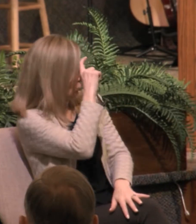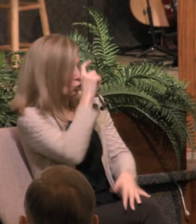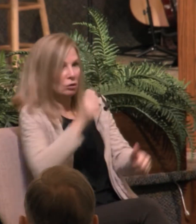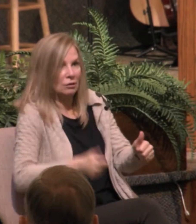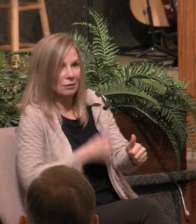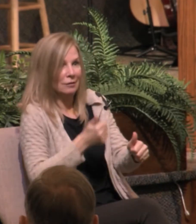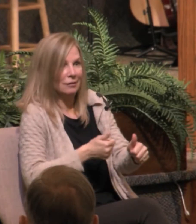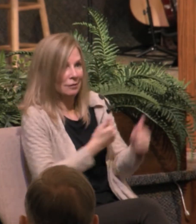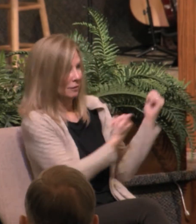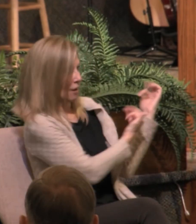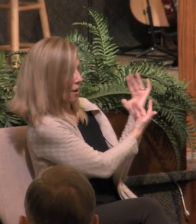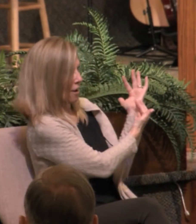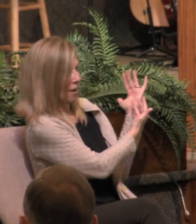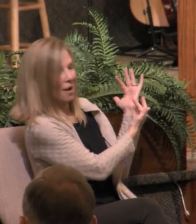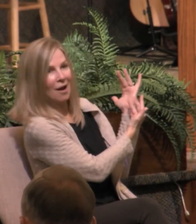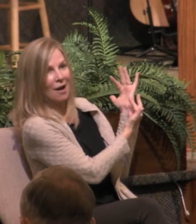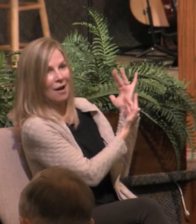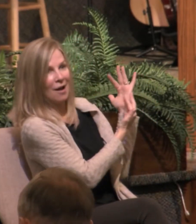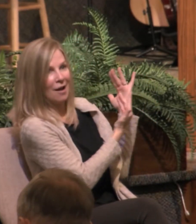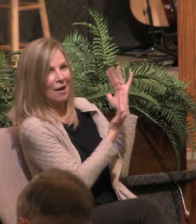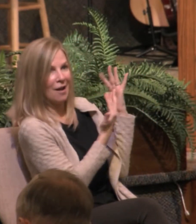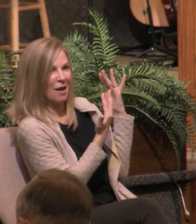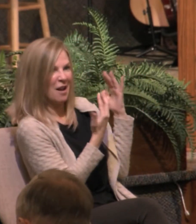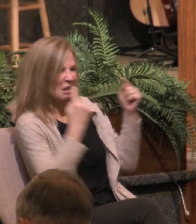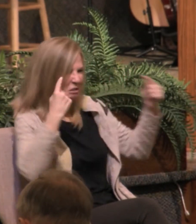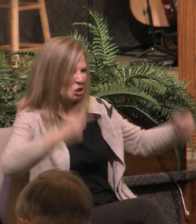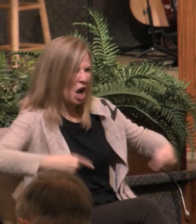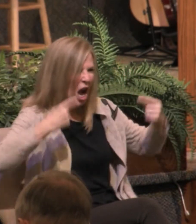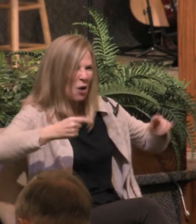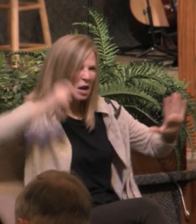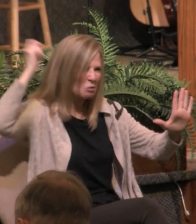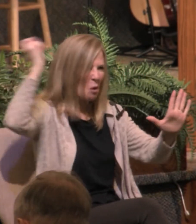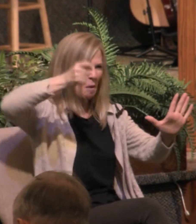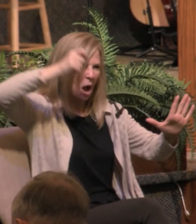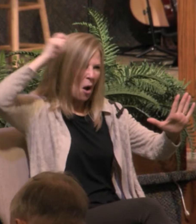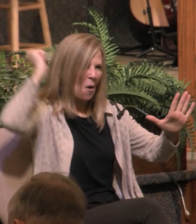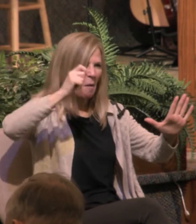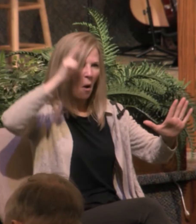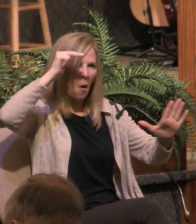And coming towards them was the Egyptians with chariots and with an army.